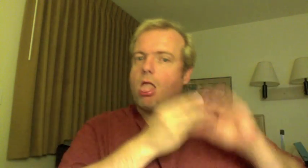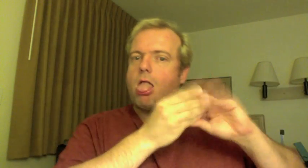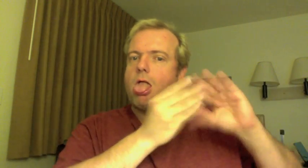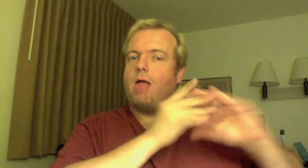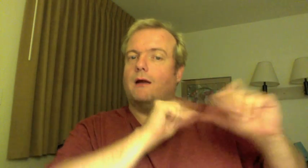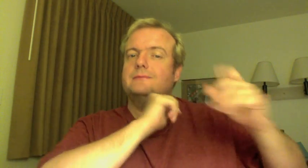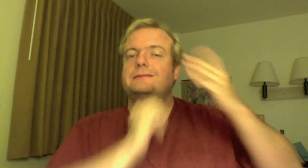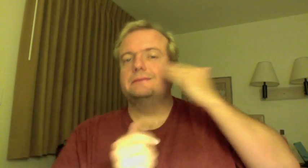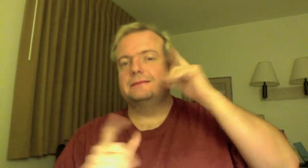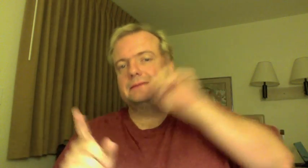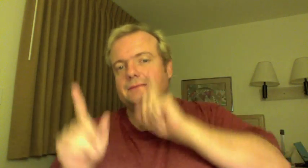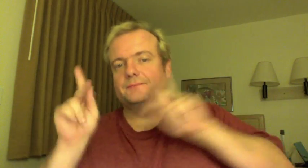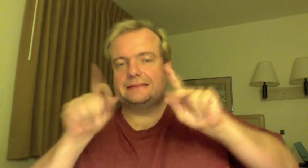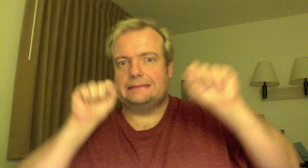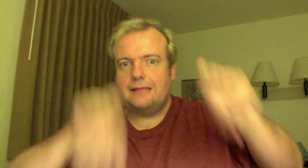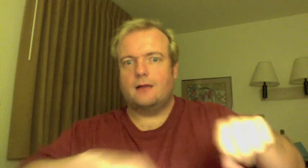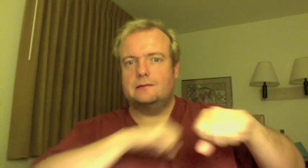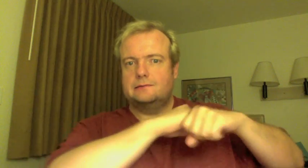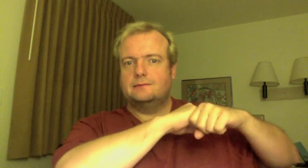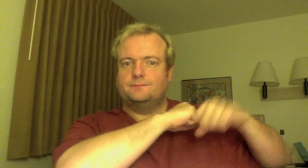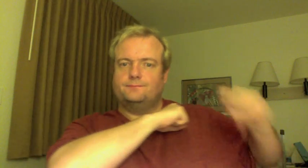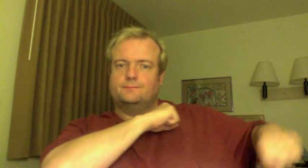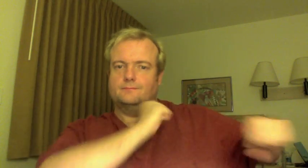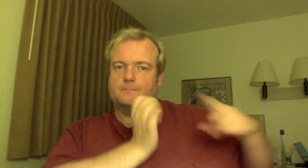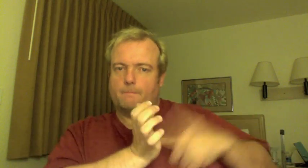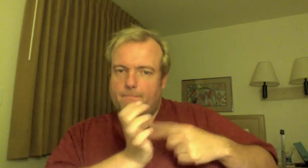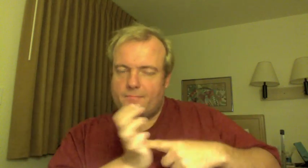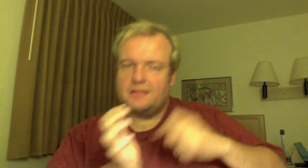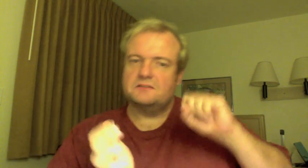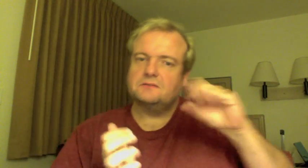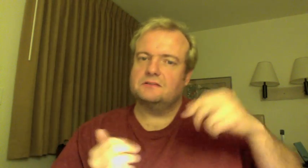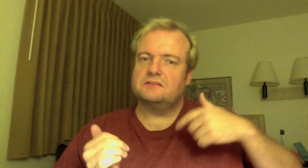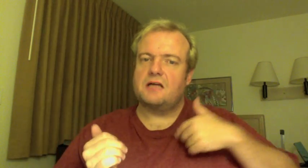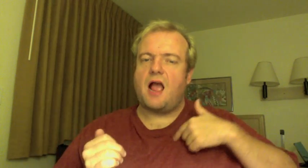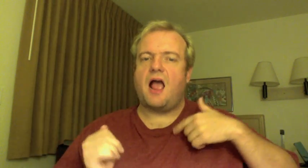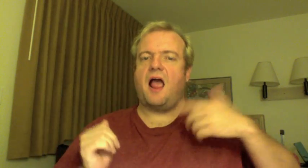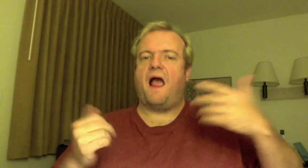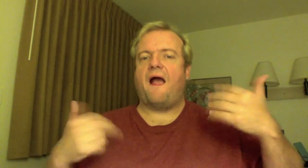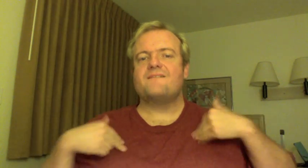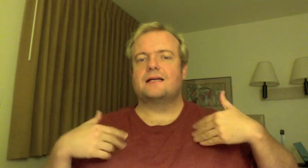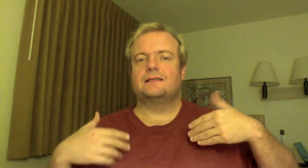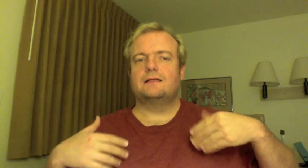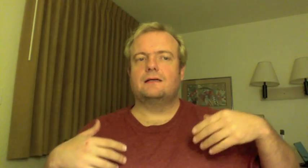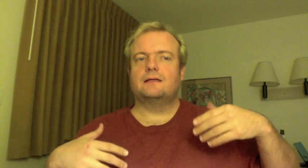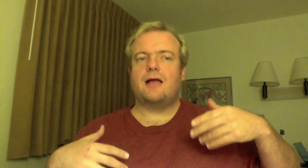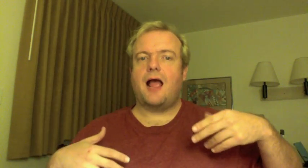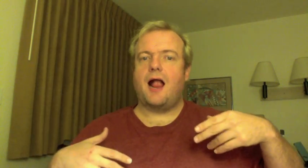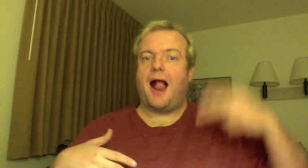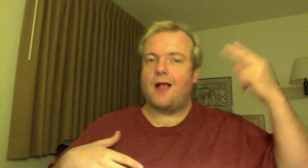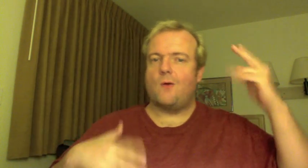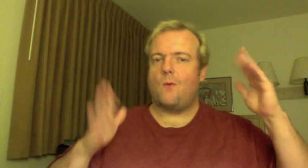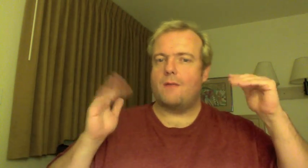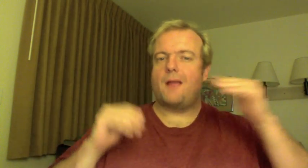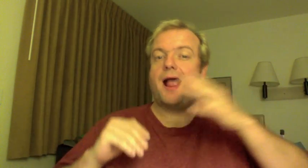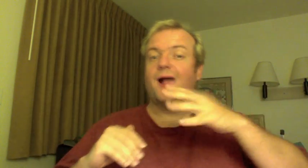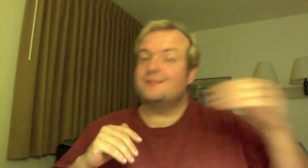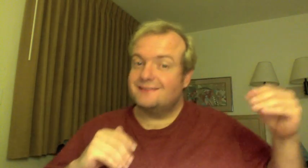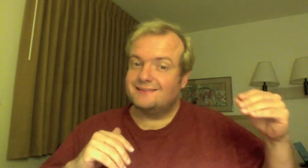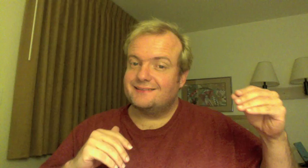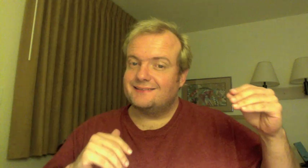a spot at the National Geographic Museum. The object that most belongs in a museum is America's